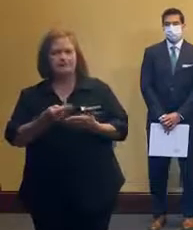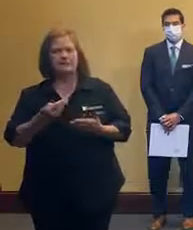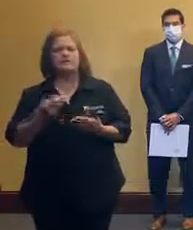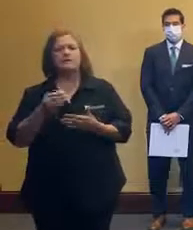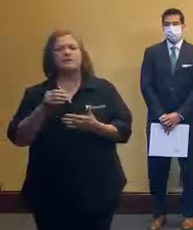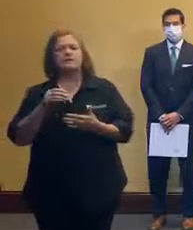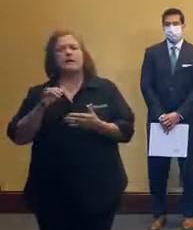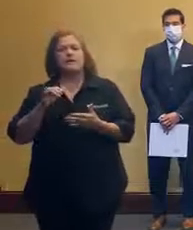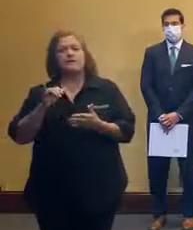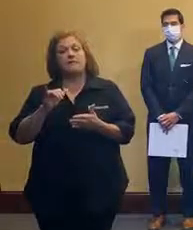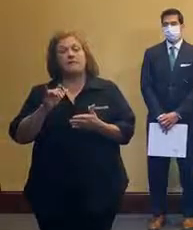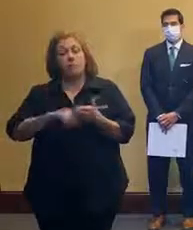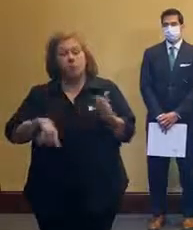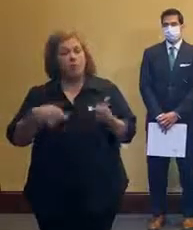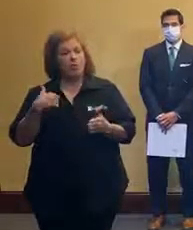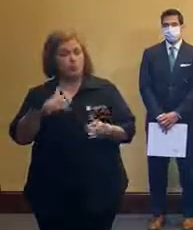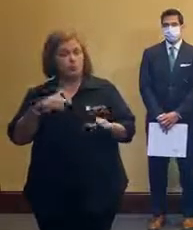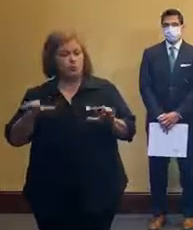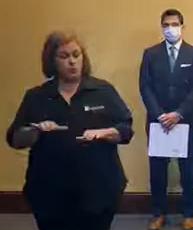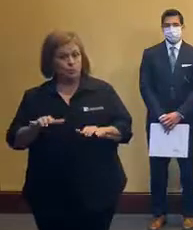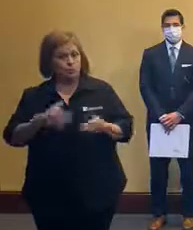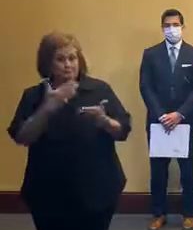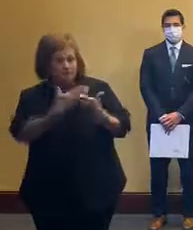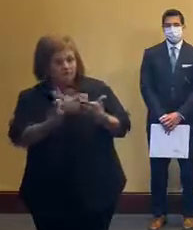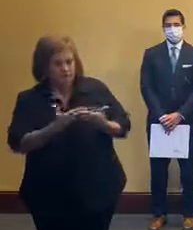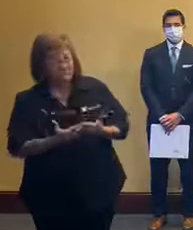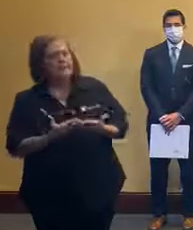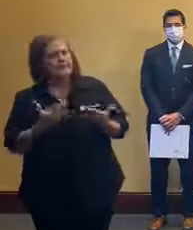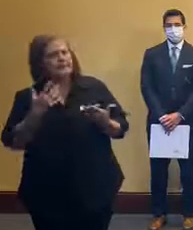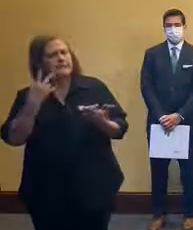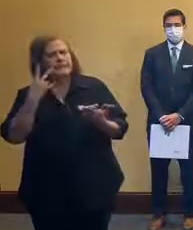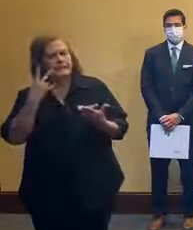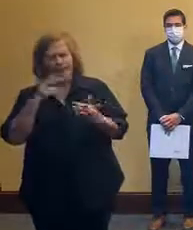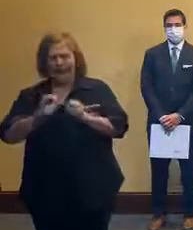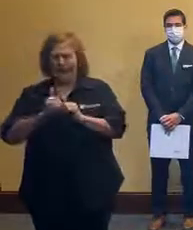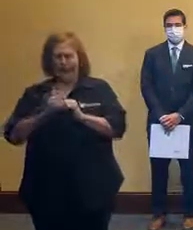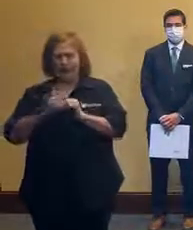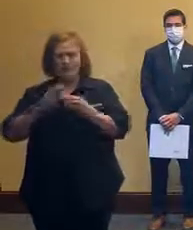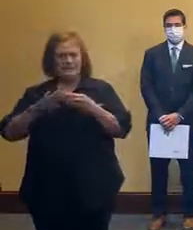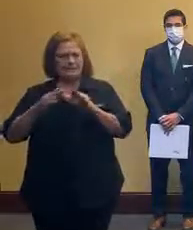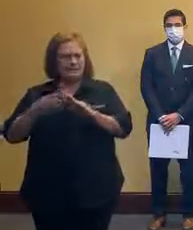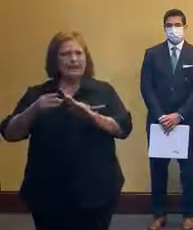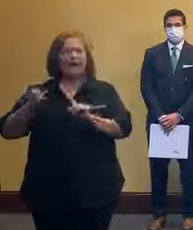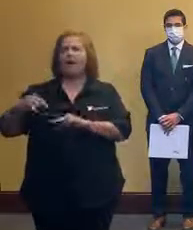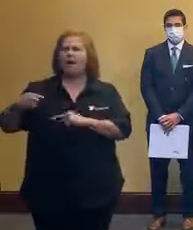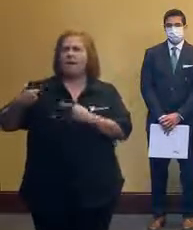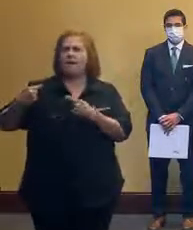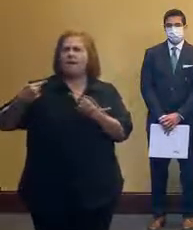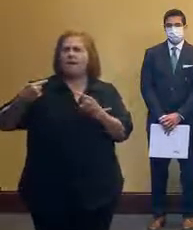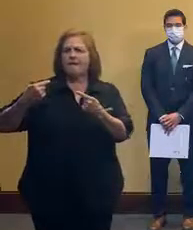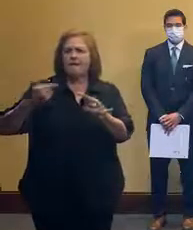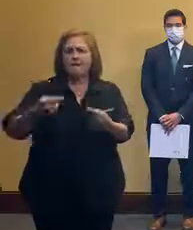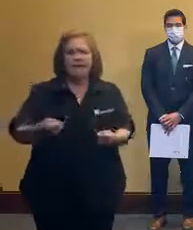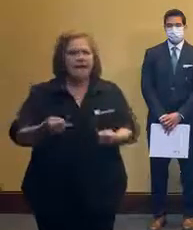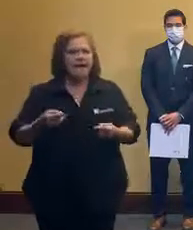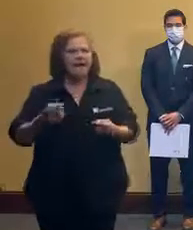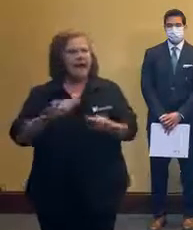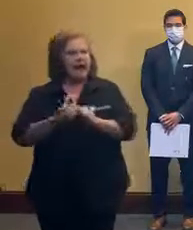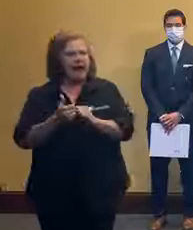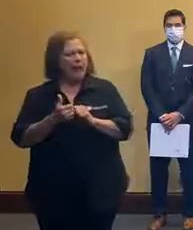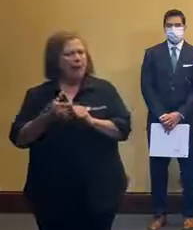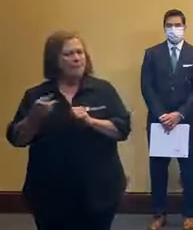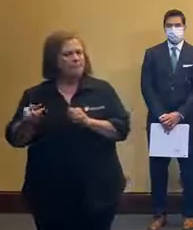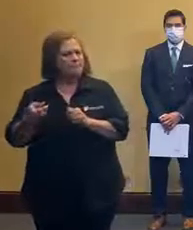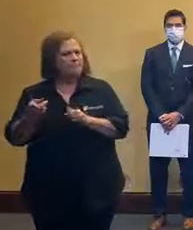exercise allowed us to, one, take a closer look at how the city through years was utilizing one-time money